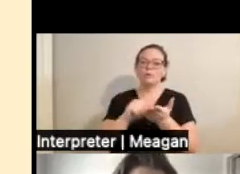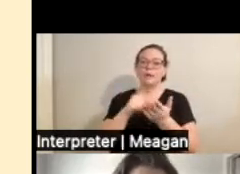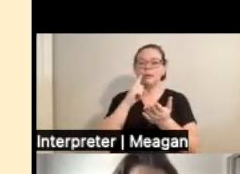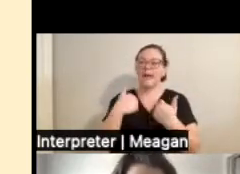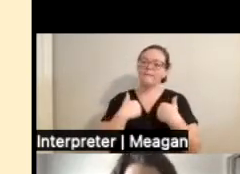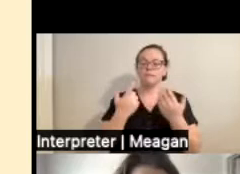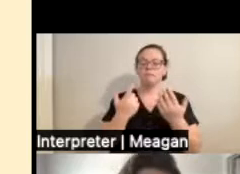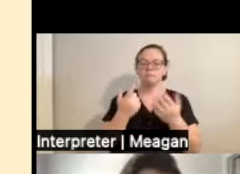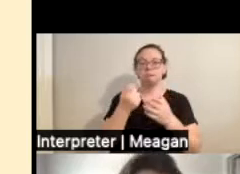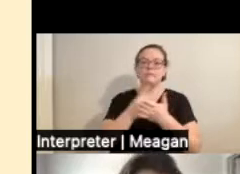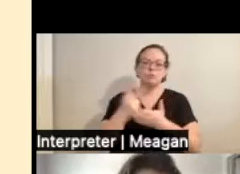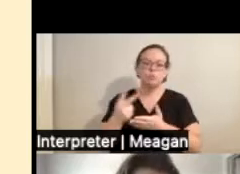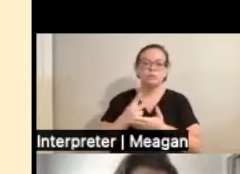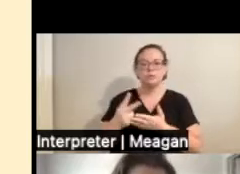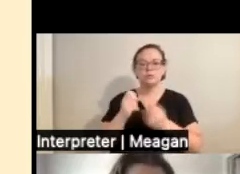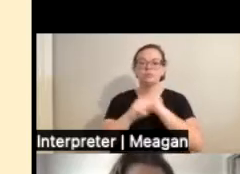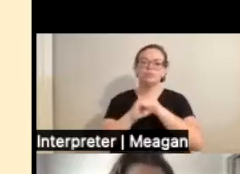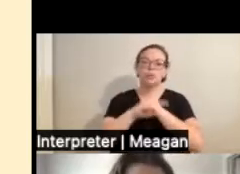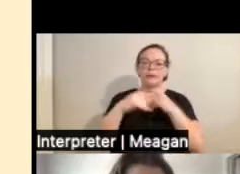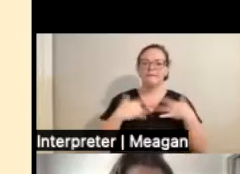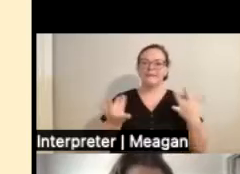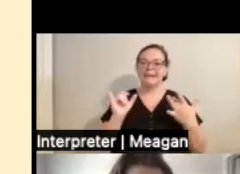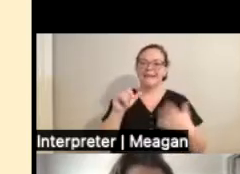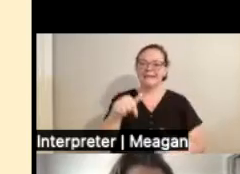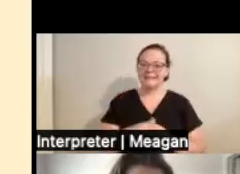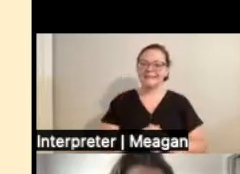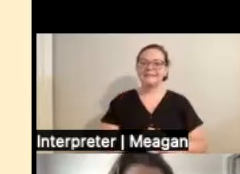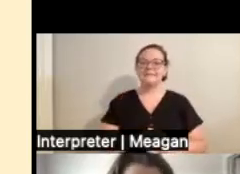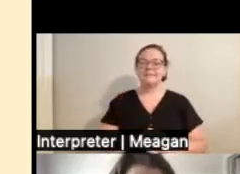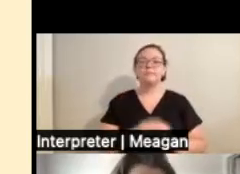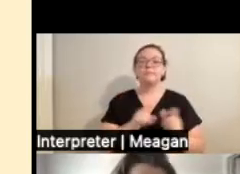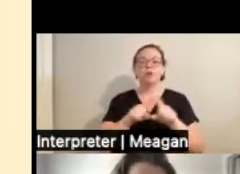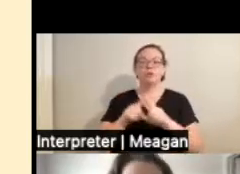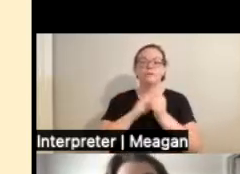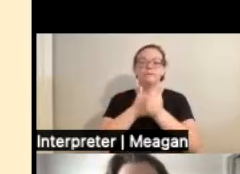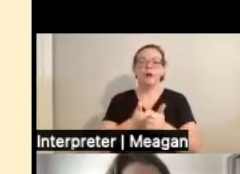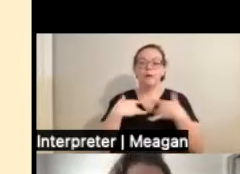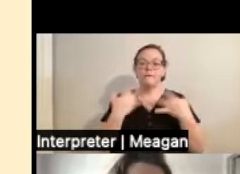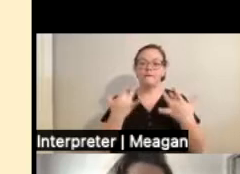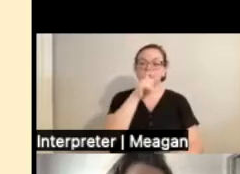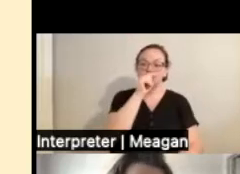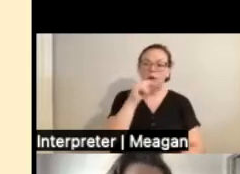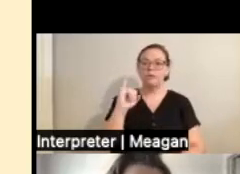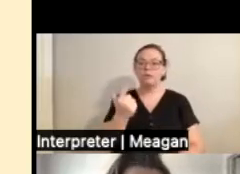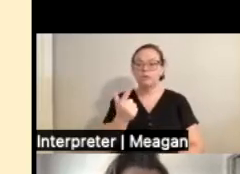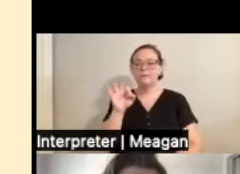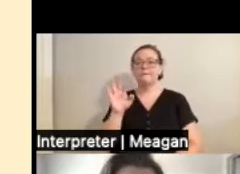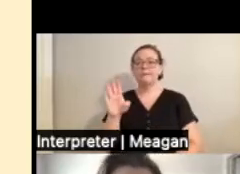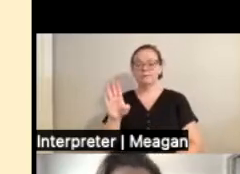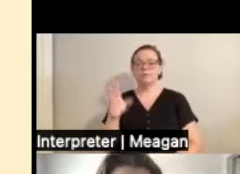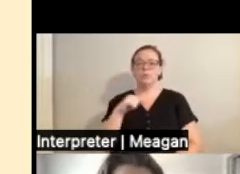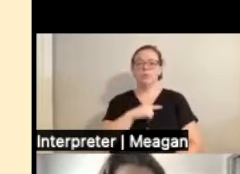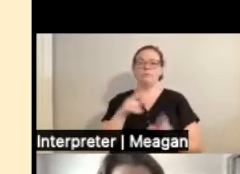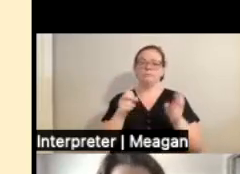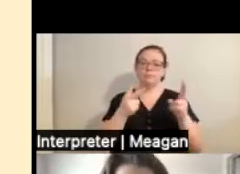weeks, promoting events like this one. You can also follow our events on Twitter, Instagram, Facebook, where we post that. And we